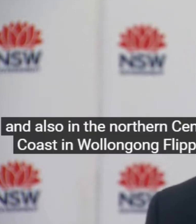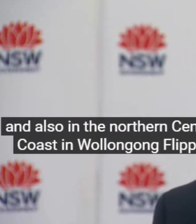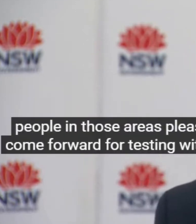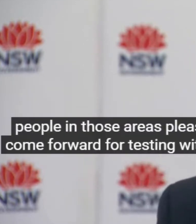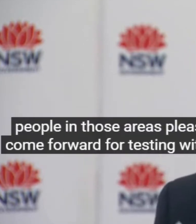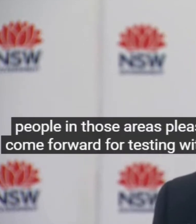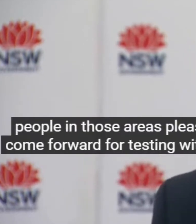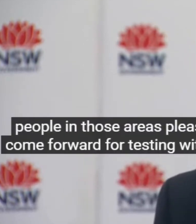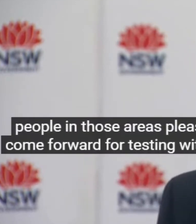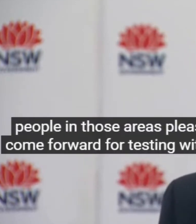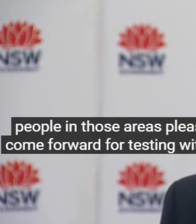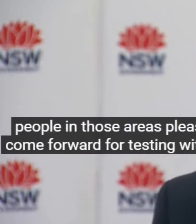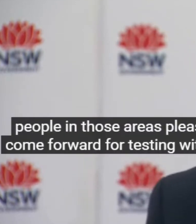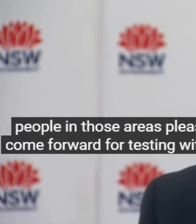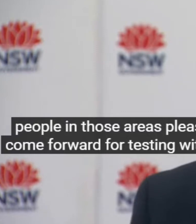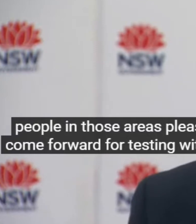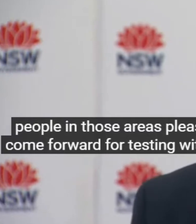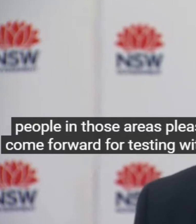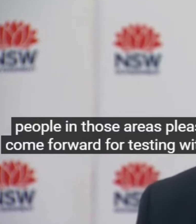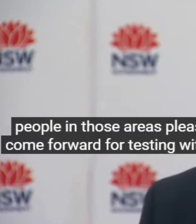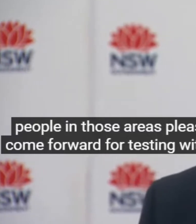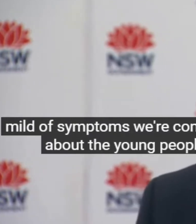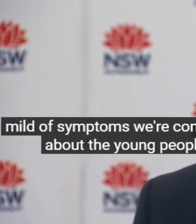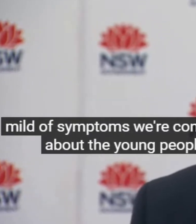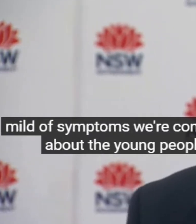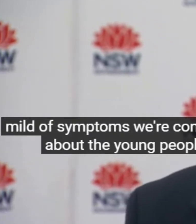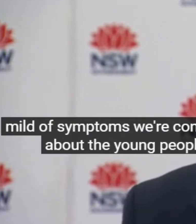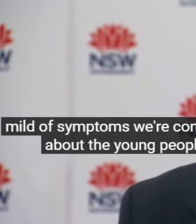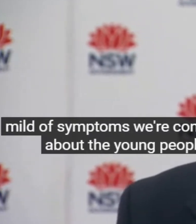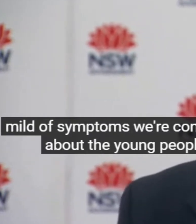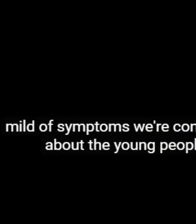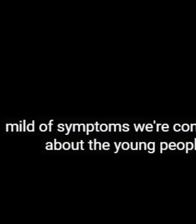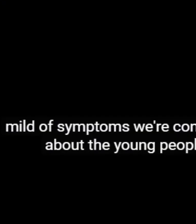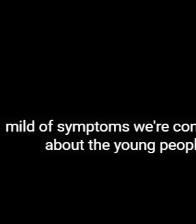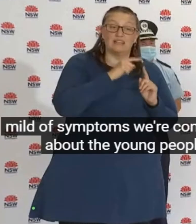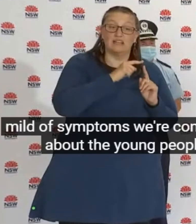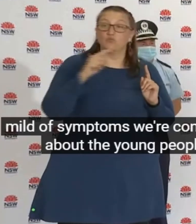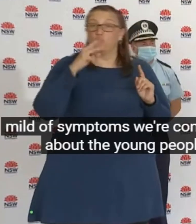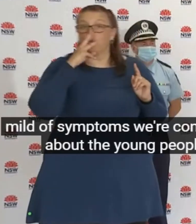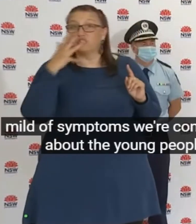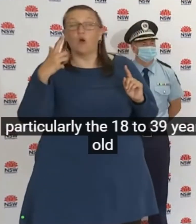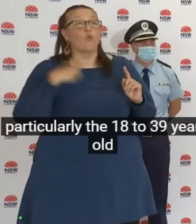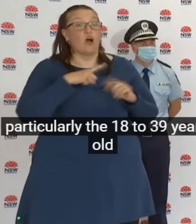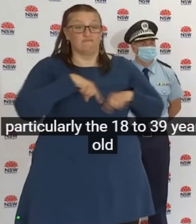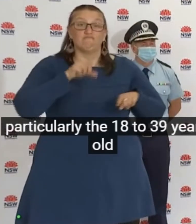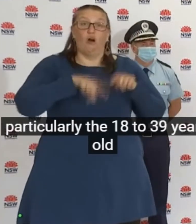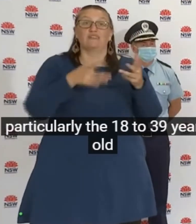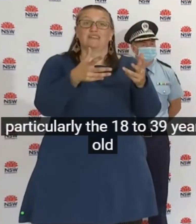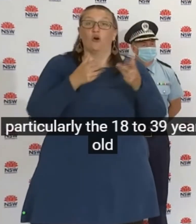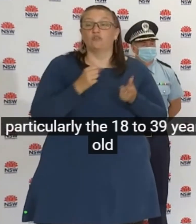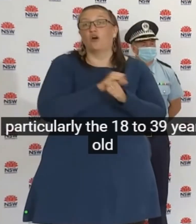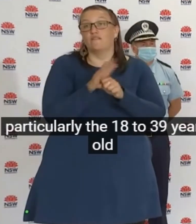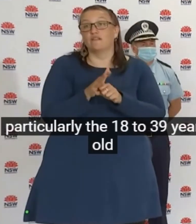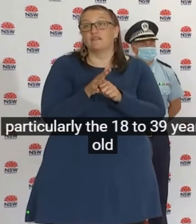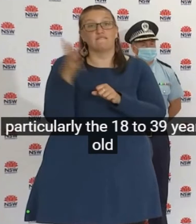about that young people, particularly in the 18 to 39-year-old, are driving a lot of this epidemic. We're seeing cases at